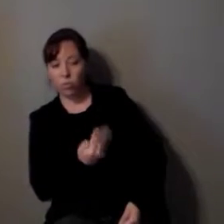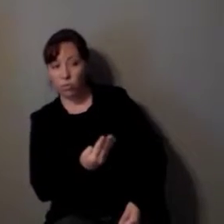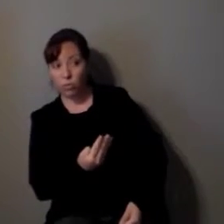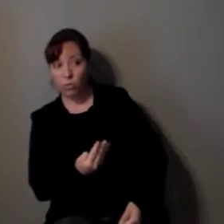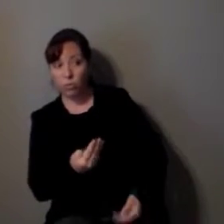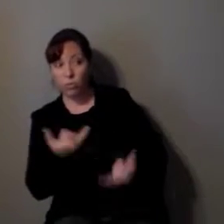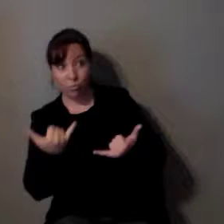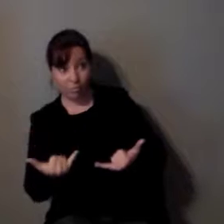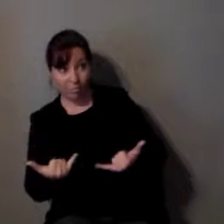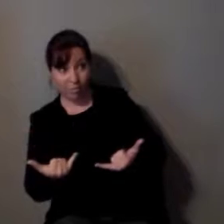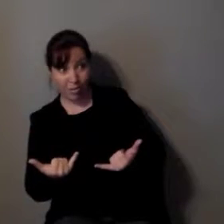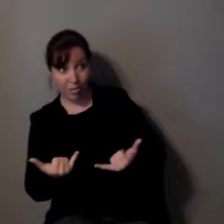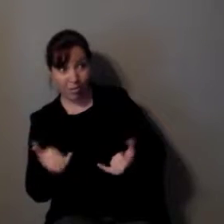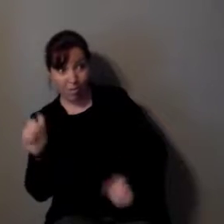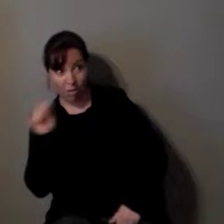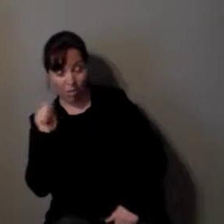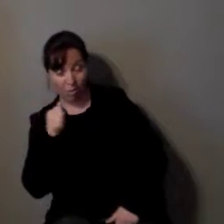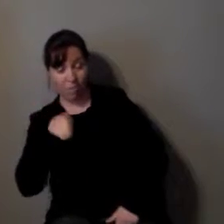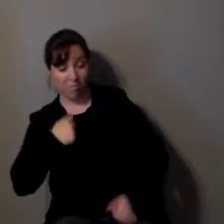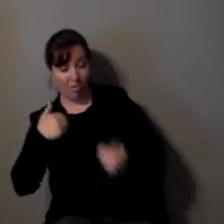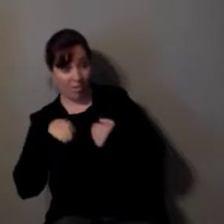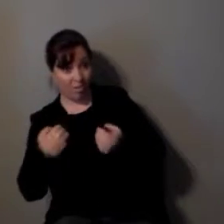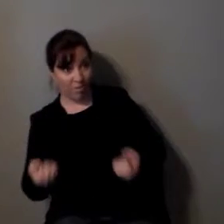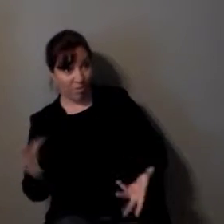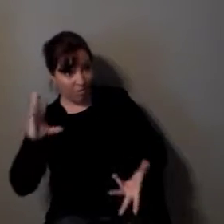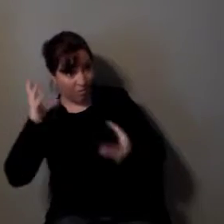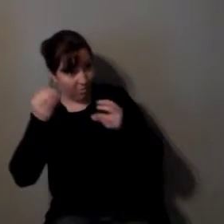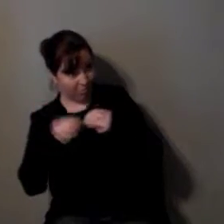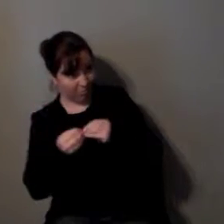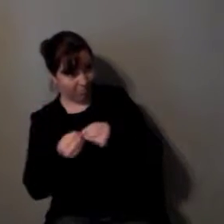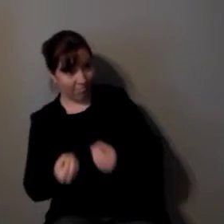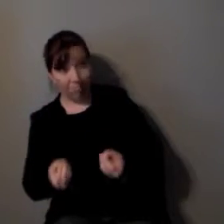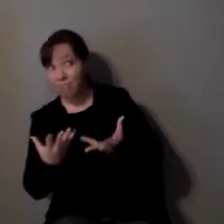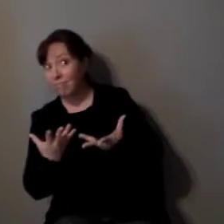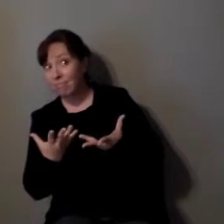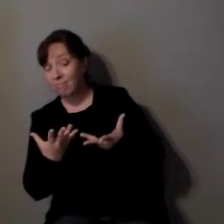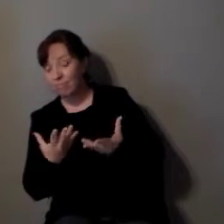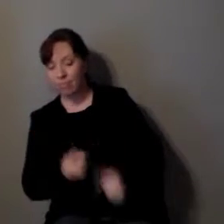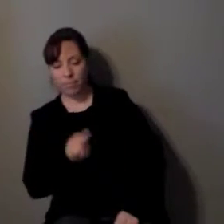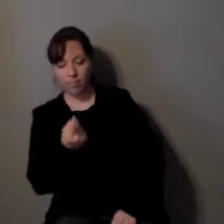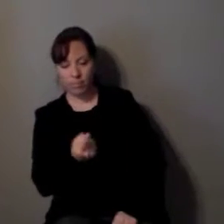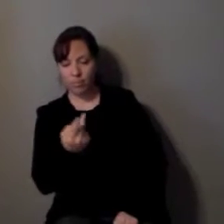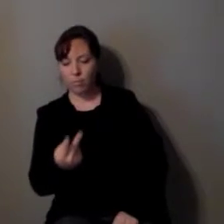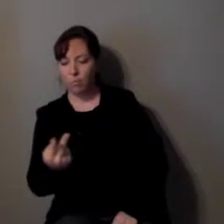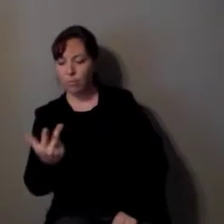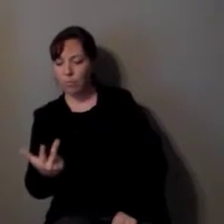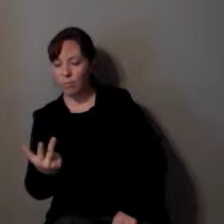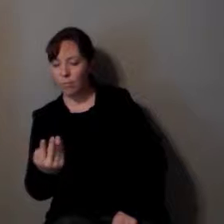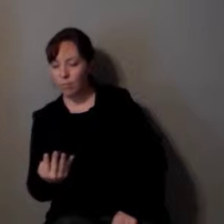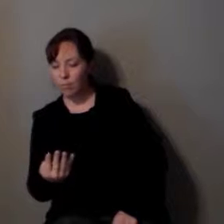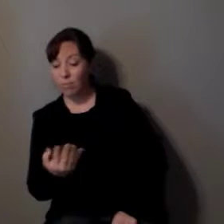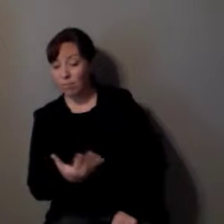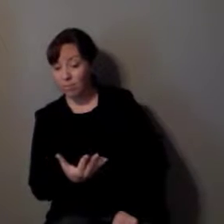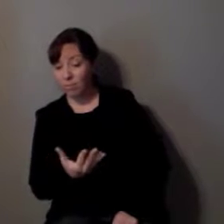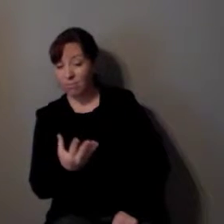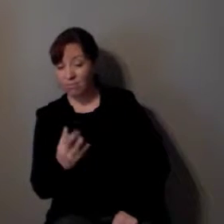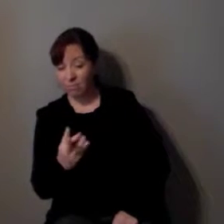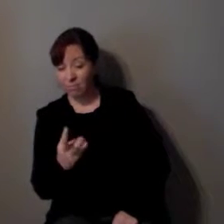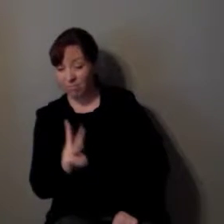total avocados do I have now? That's 1, 2, 3, 4, 5, 6,